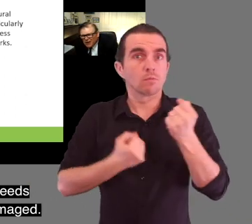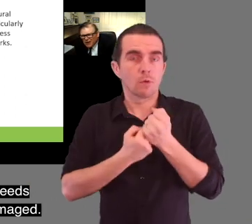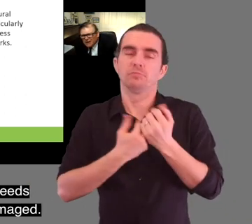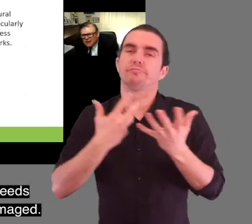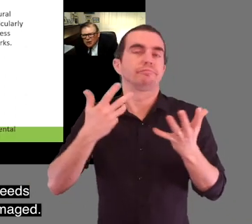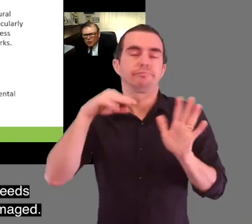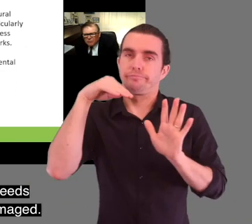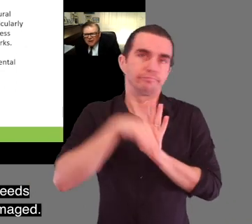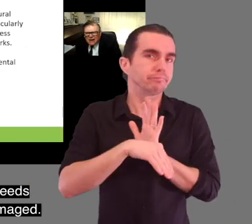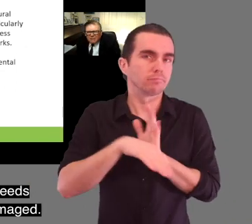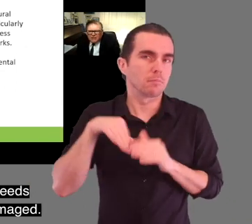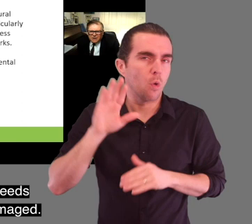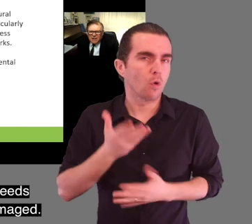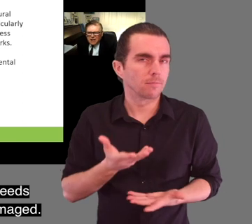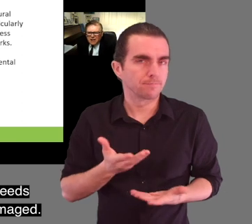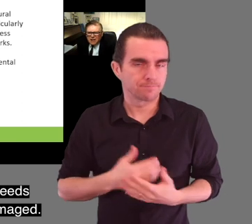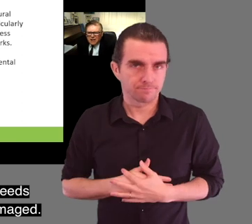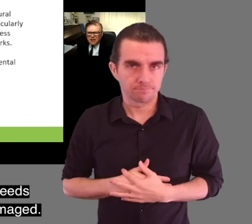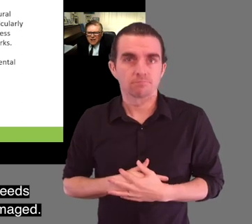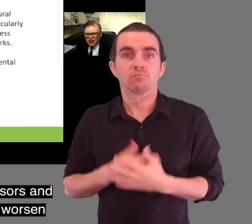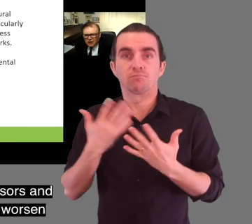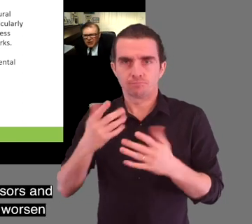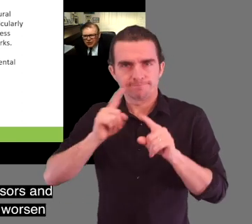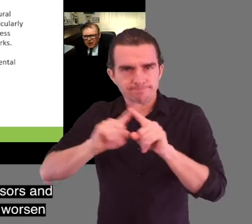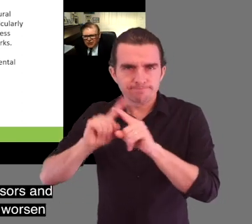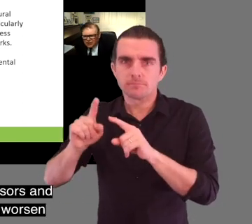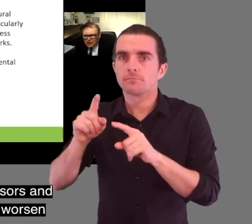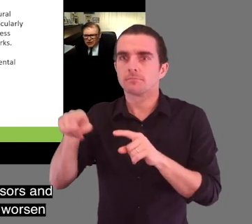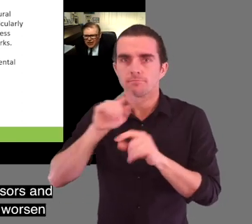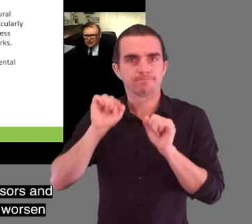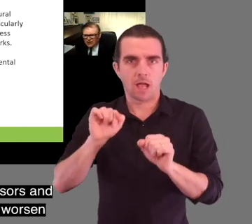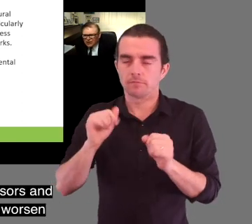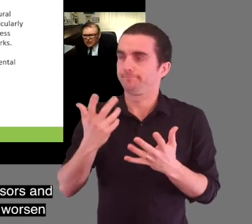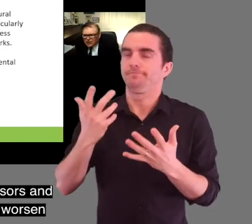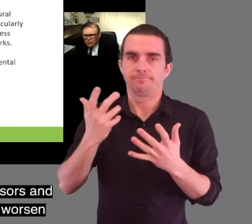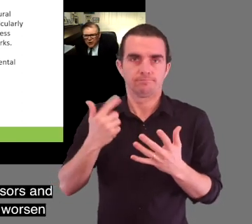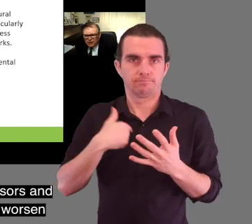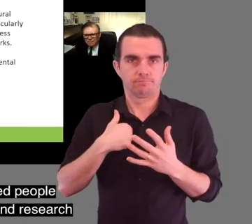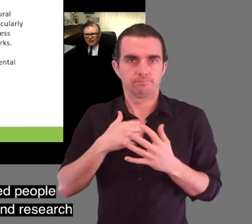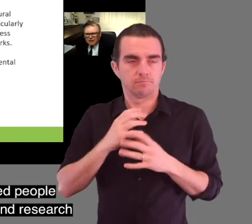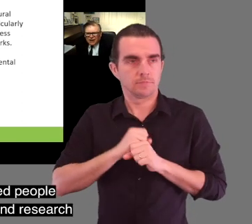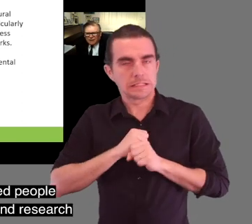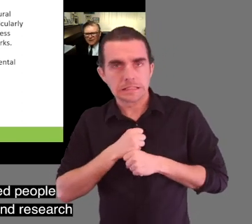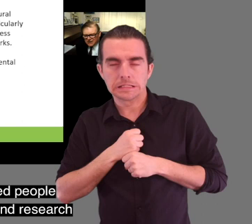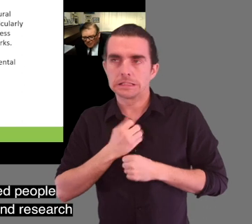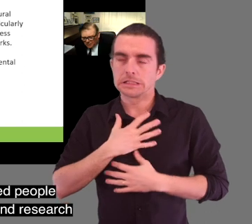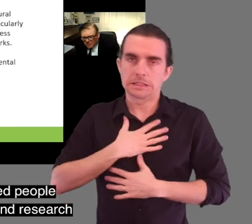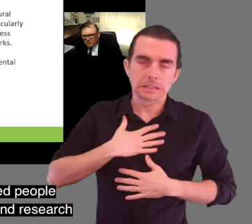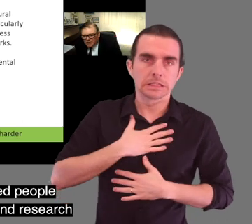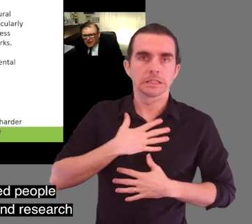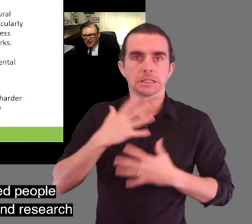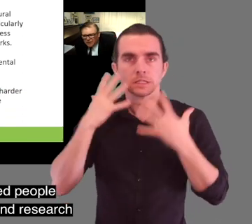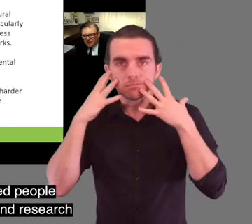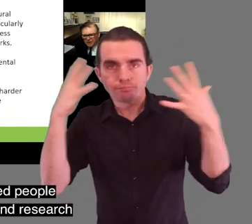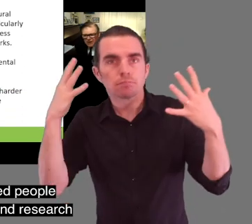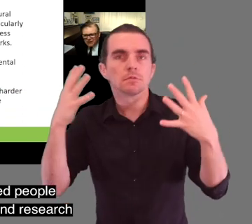support needs would have been damaged. There are unique stresses and challenges that could worsen mental health for disabled people